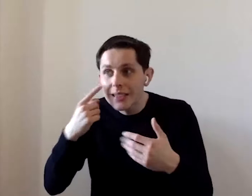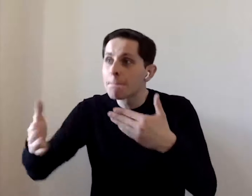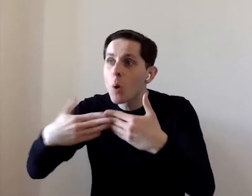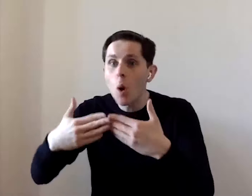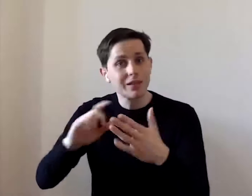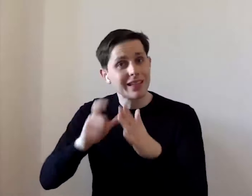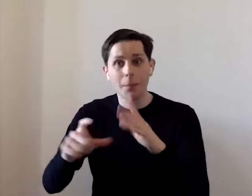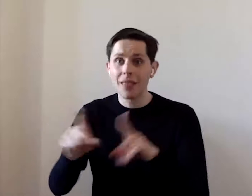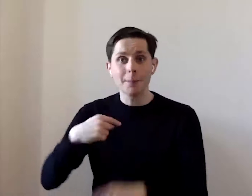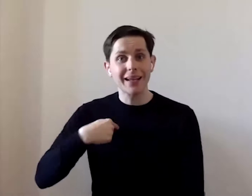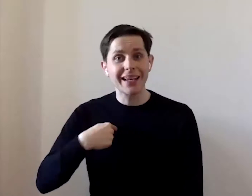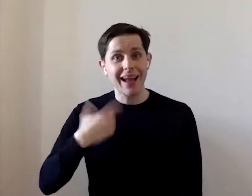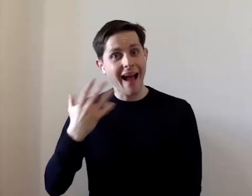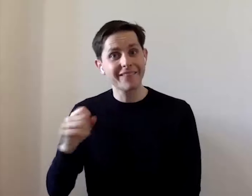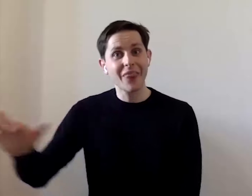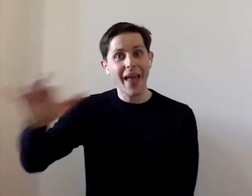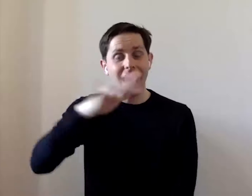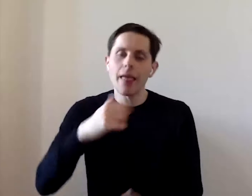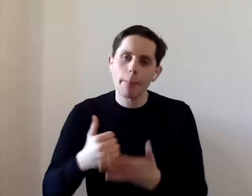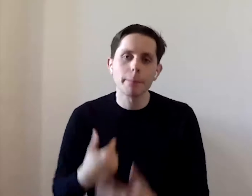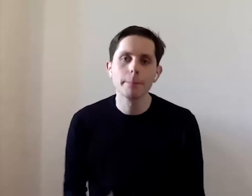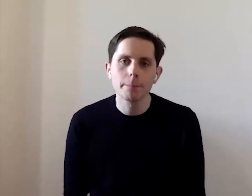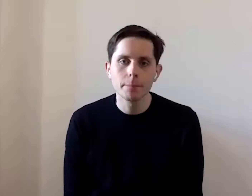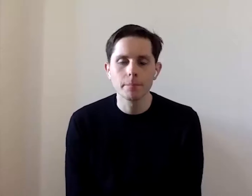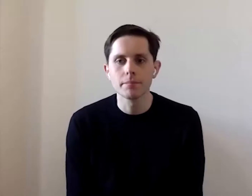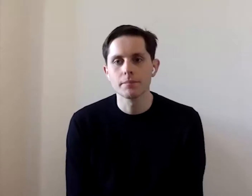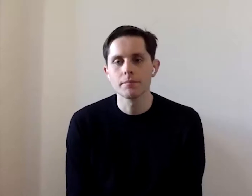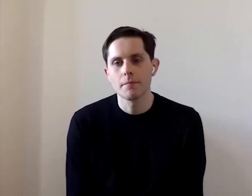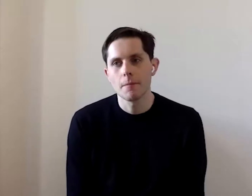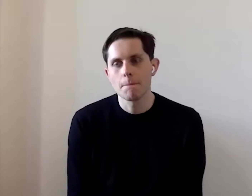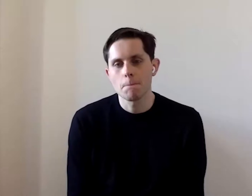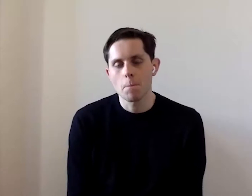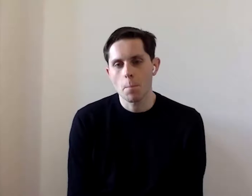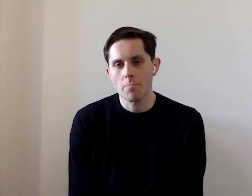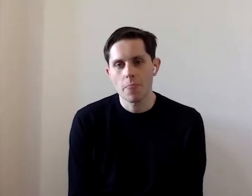any sort of specifics to my situation, because they